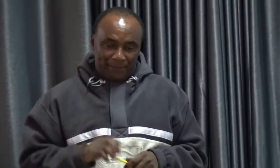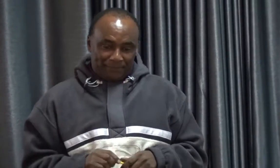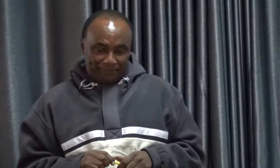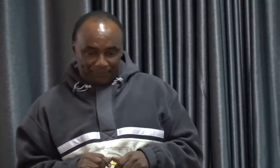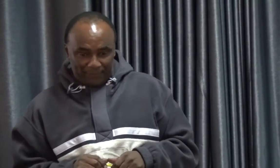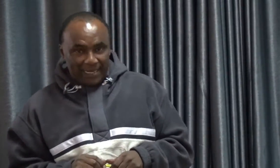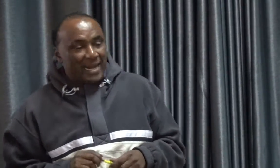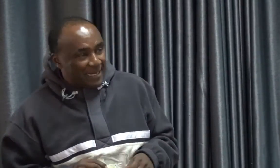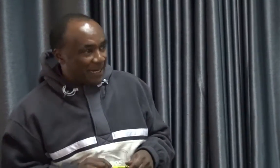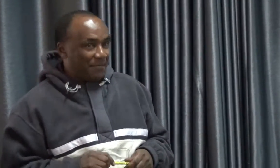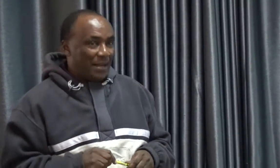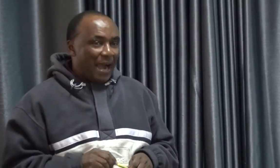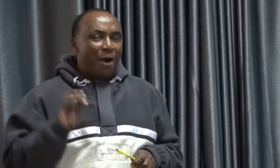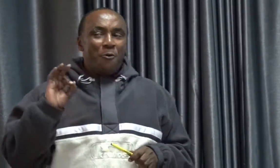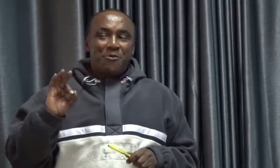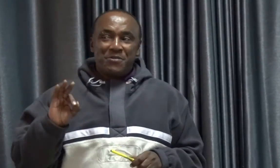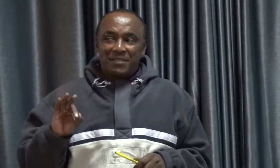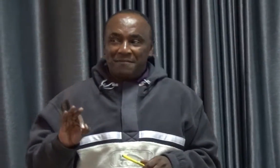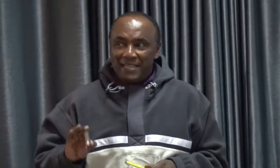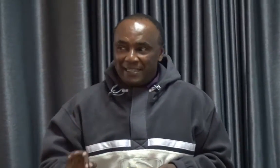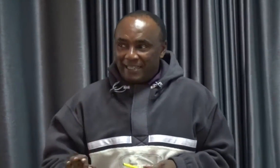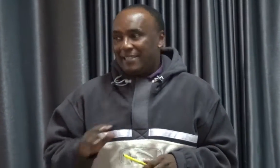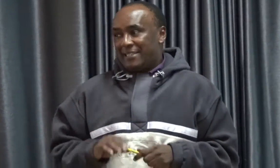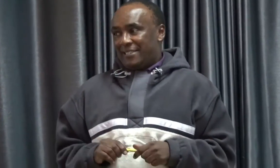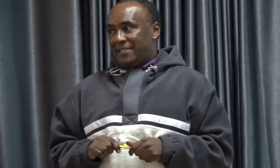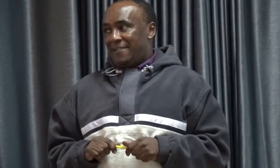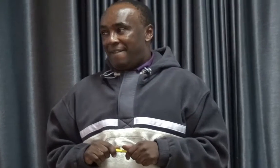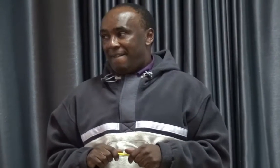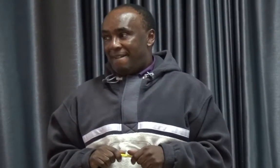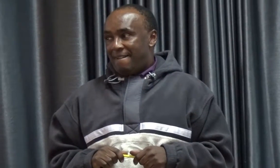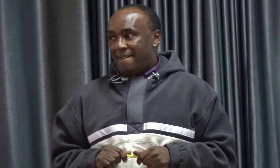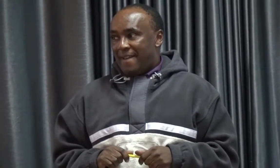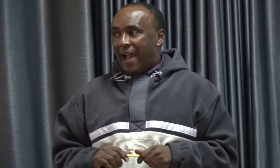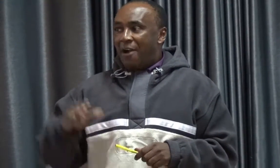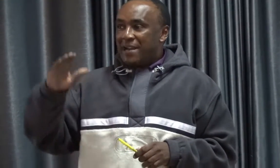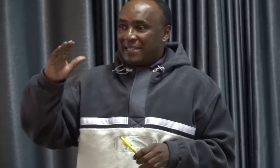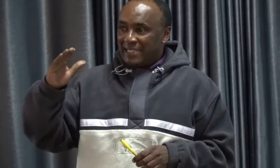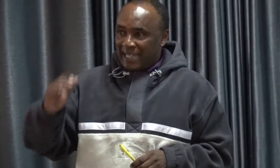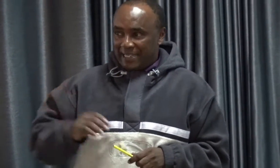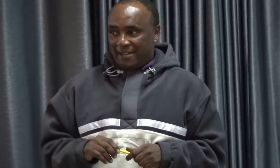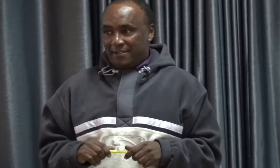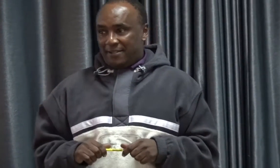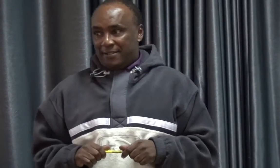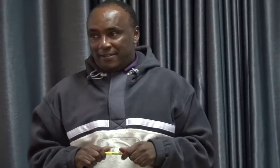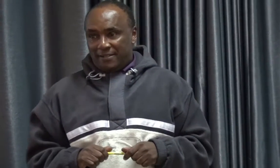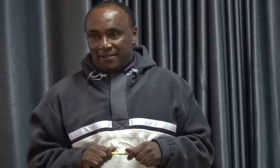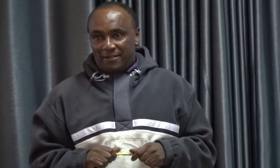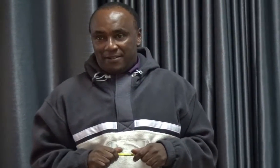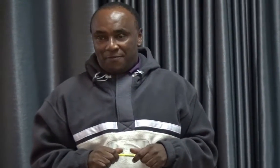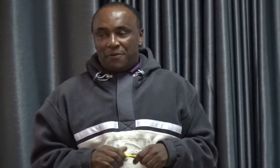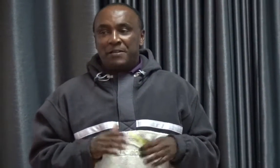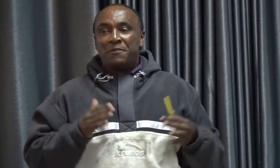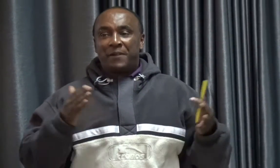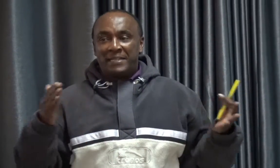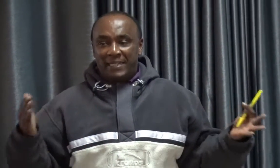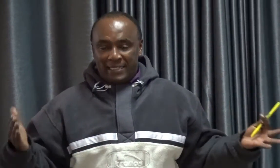welcoming? Curriculum. How conducive is it? How does it cater